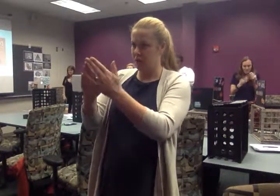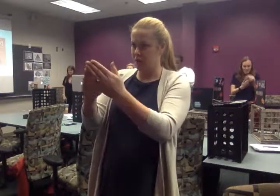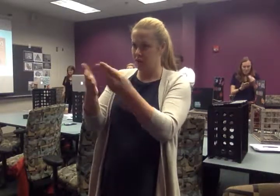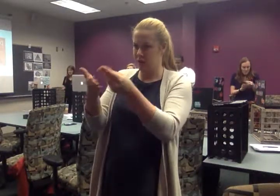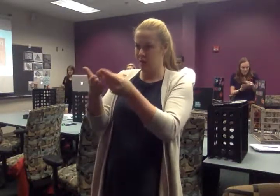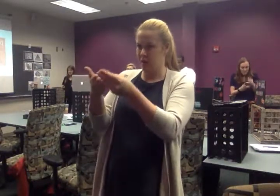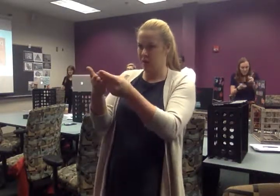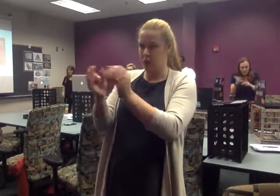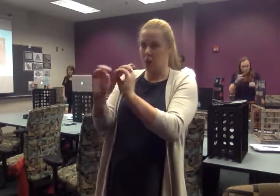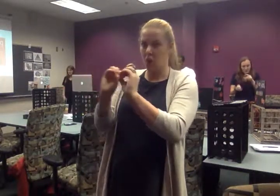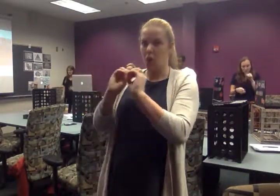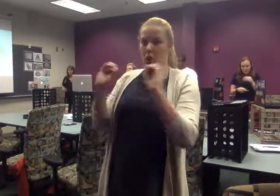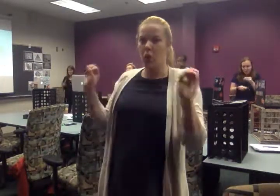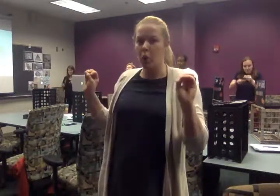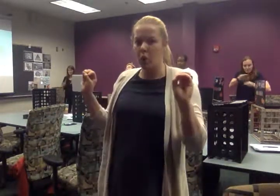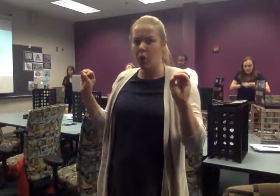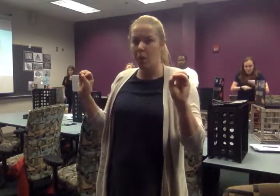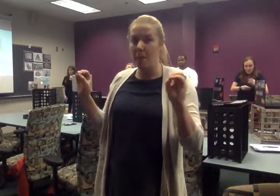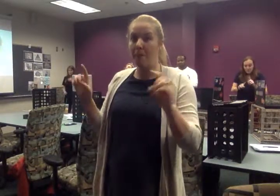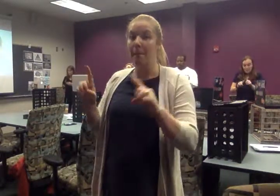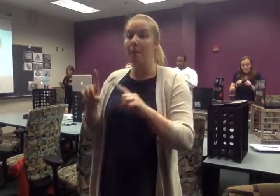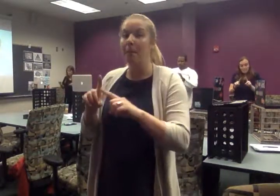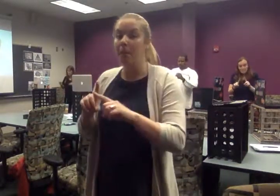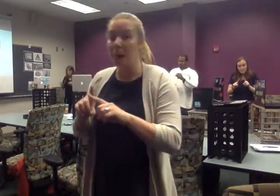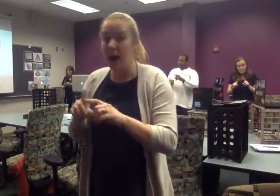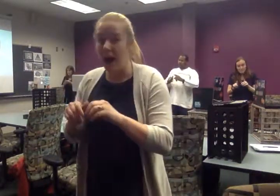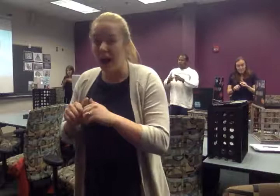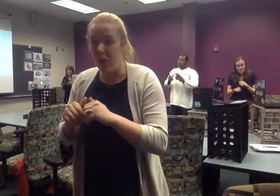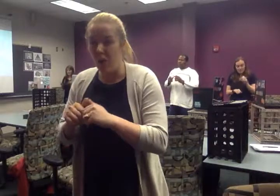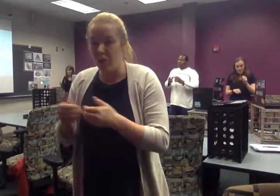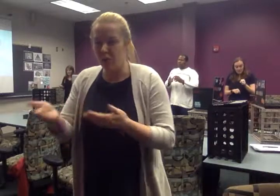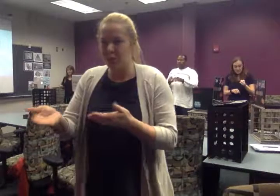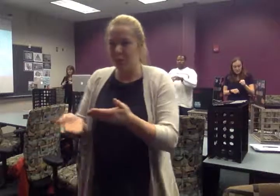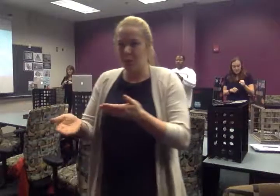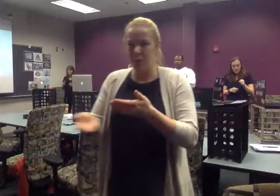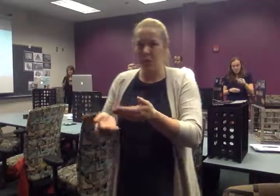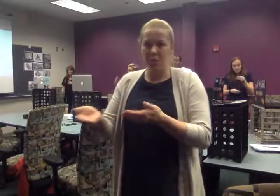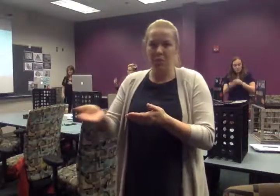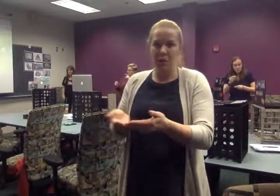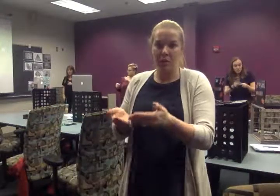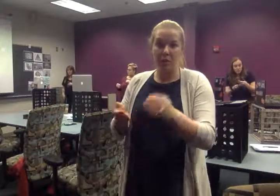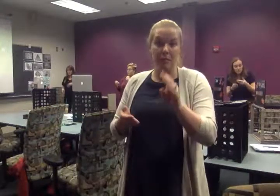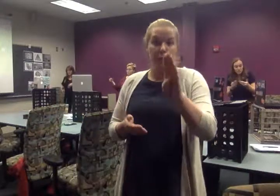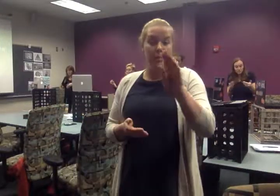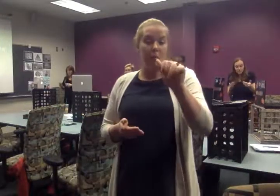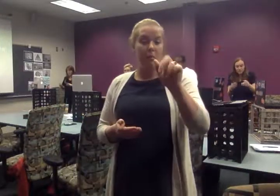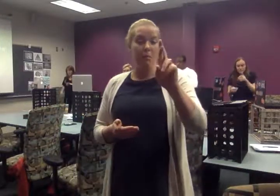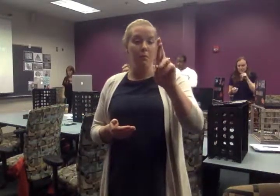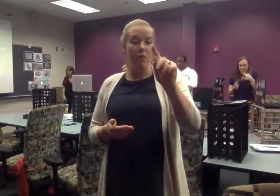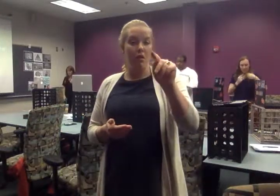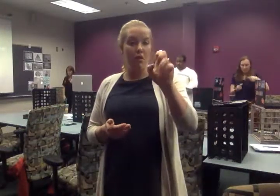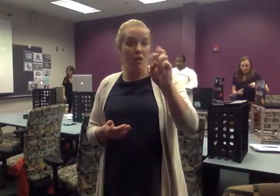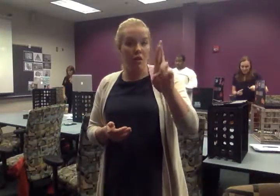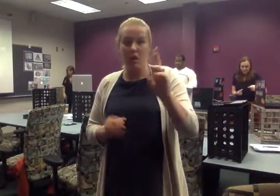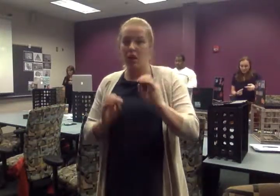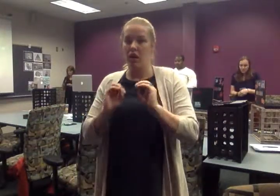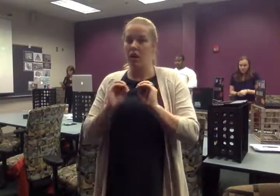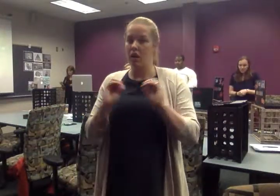they do find ways to exchange. She quotes an anthropologist named Caroline Humphrey, who concluded, no example of a barter economy, pure and simple,